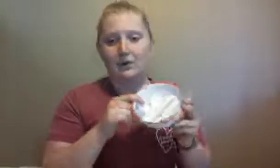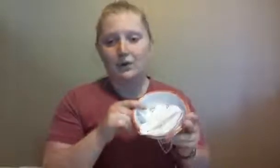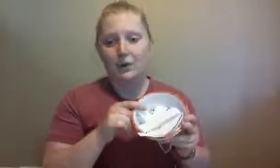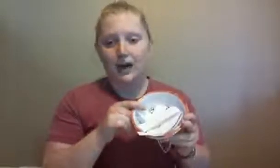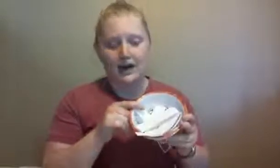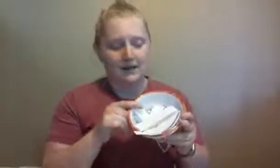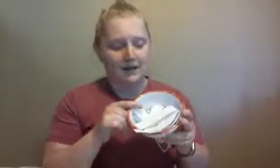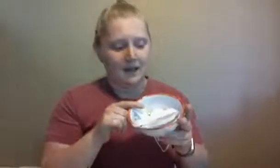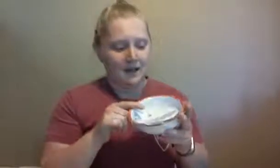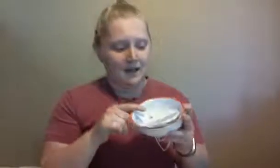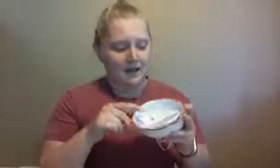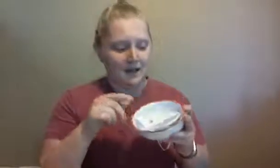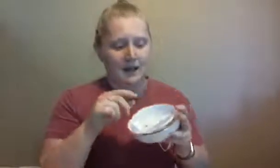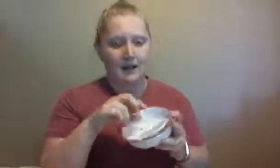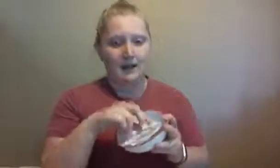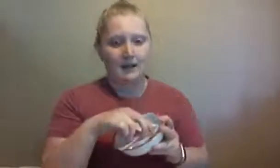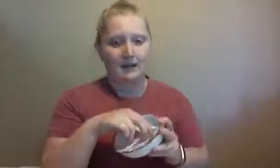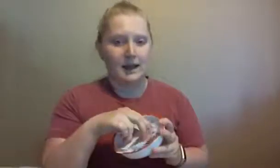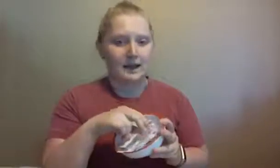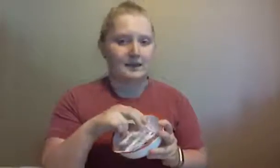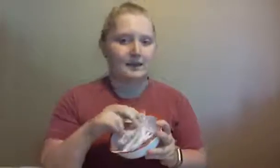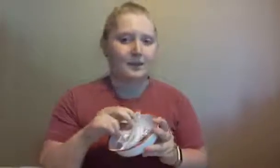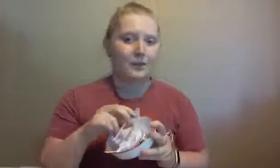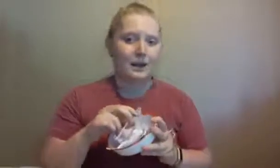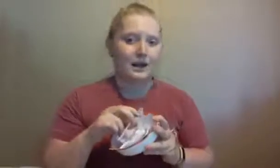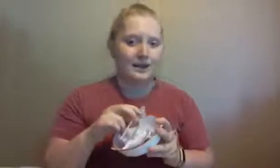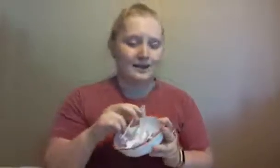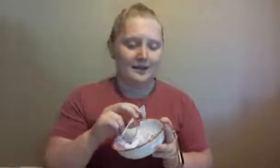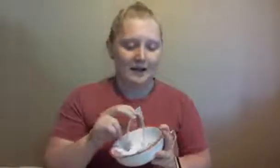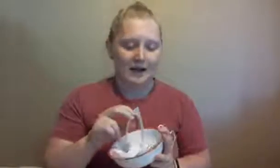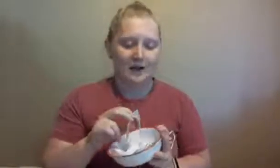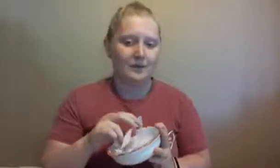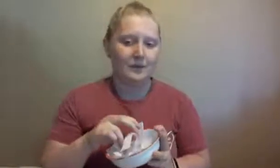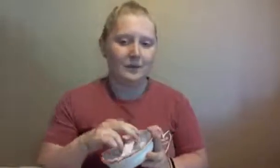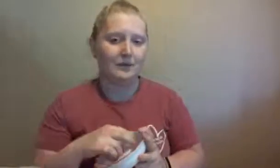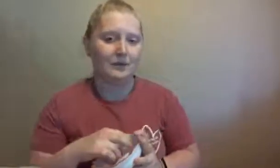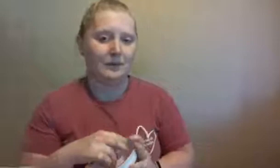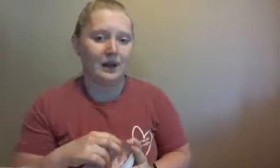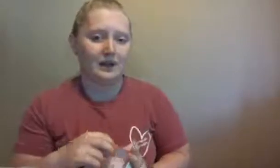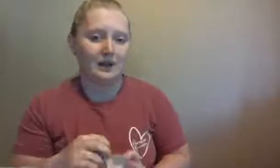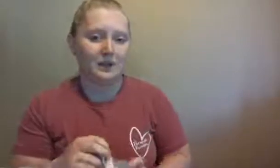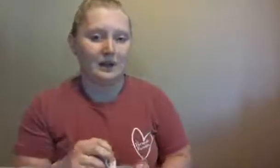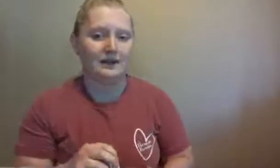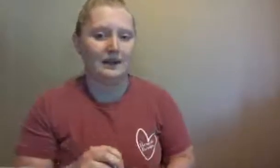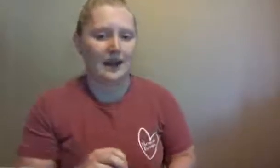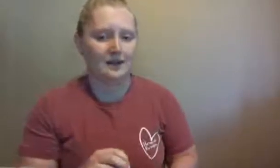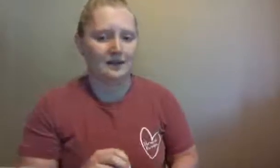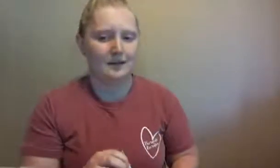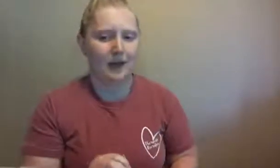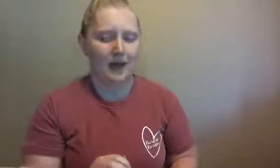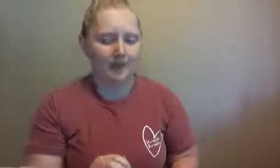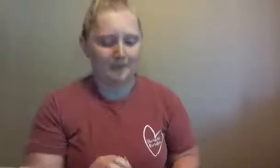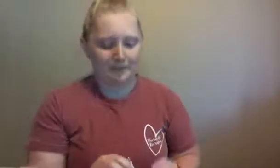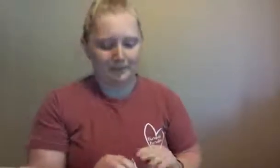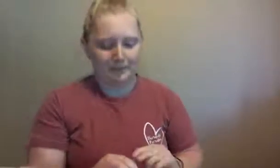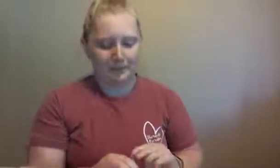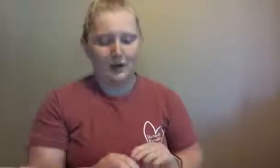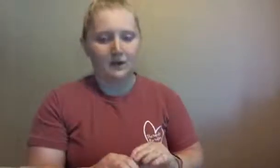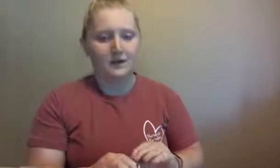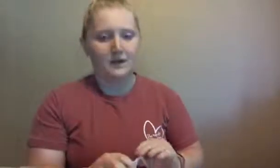you guys can guess what it is. And I'll give you a little bit to guess, okay?